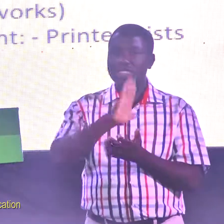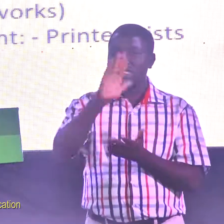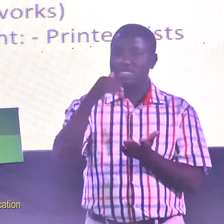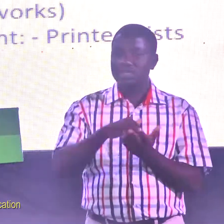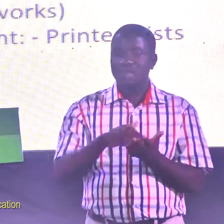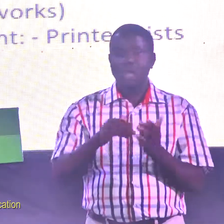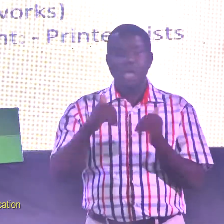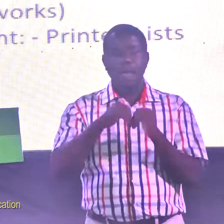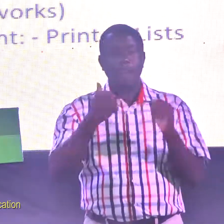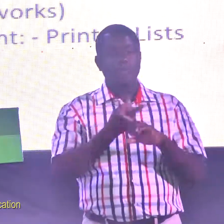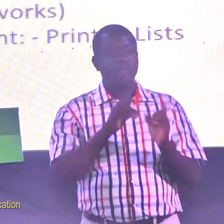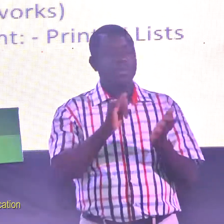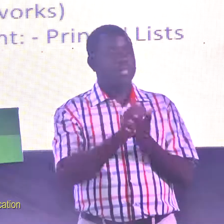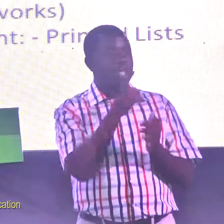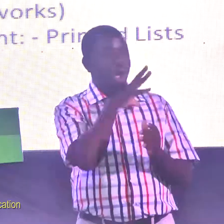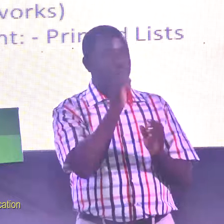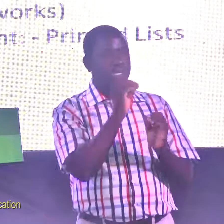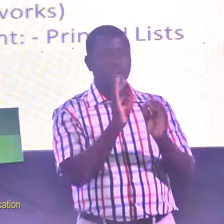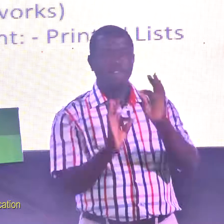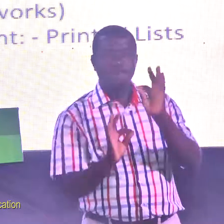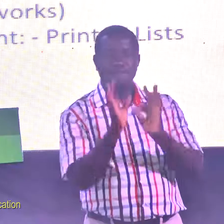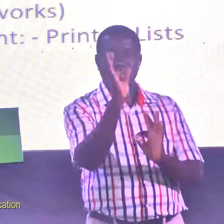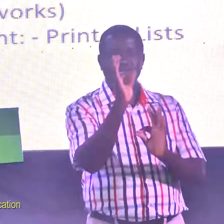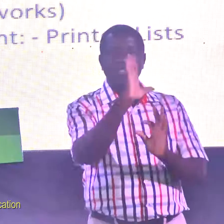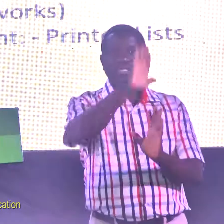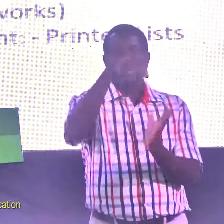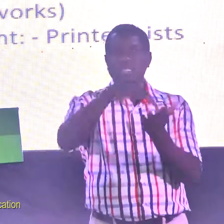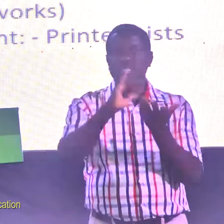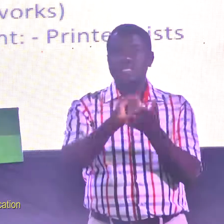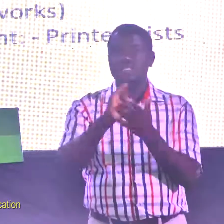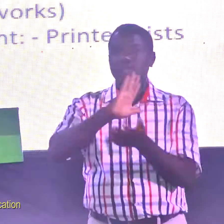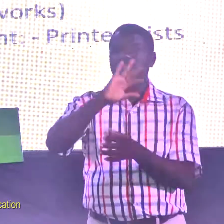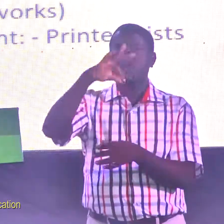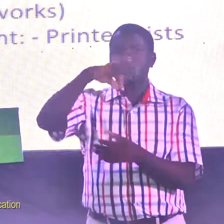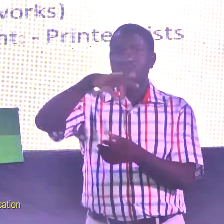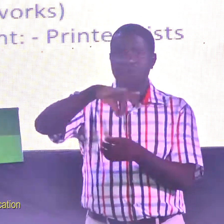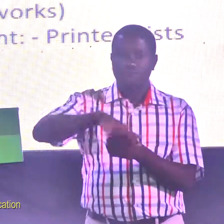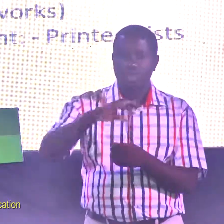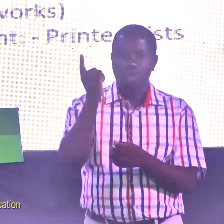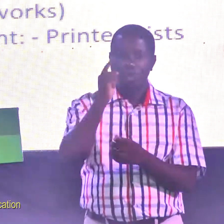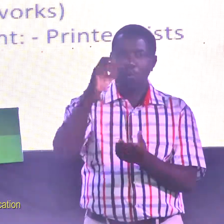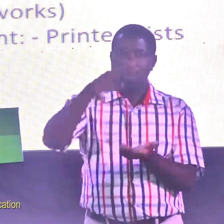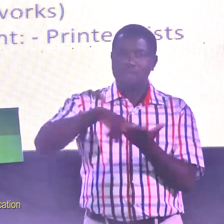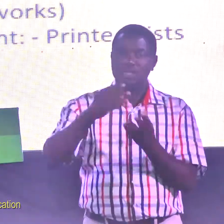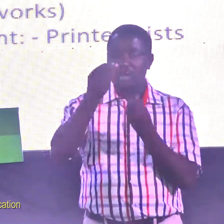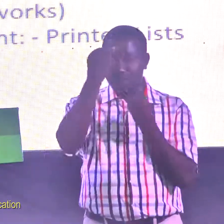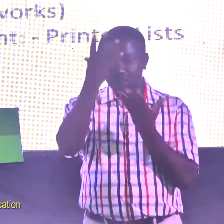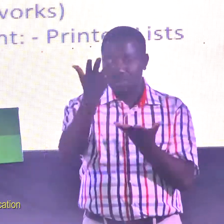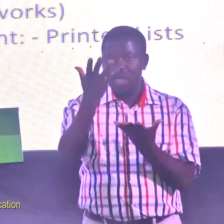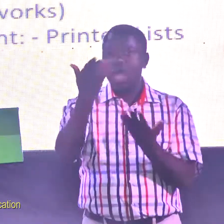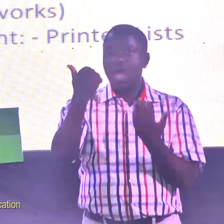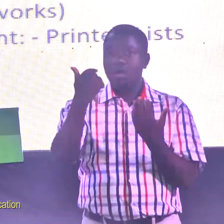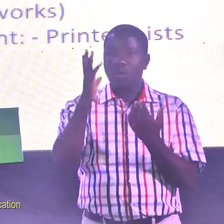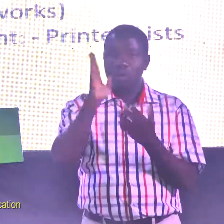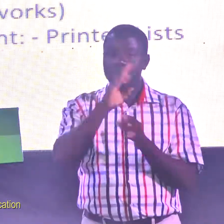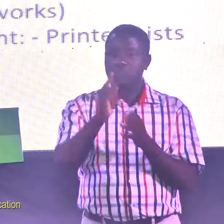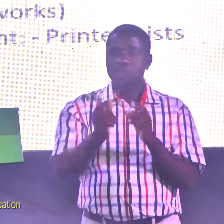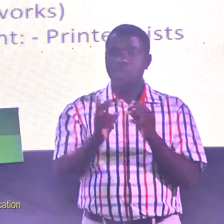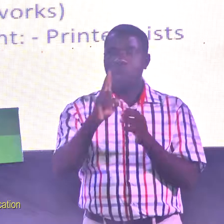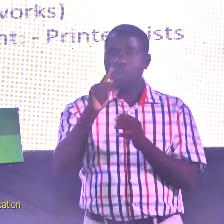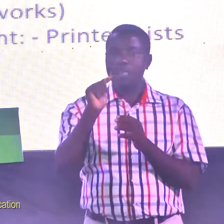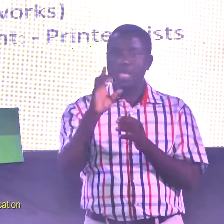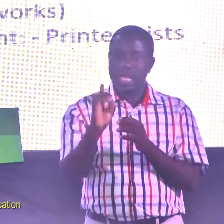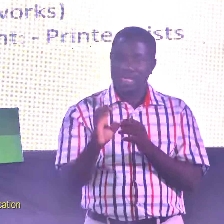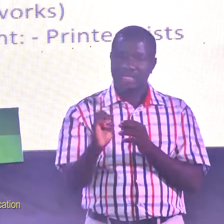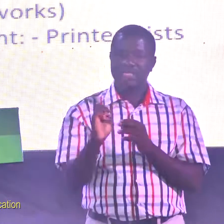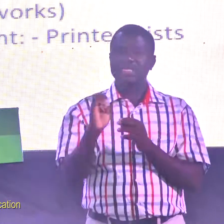that, there was a fixed center at the district where voters could register their details, whether voters could update their details, and